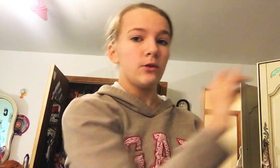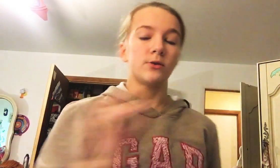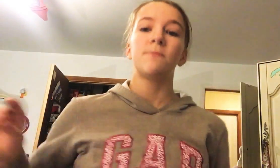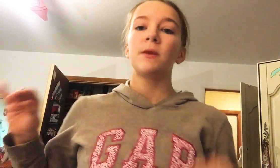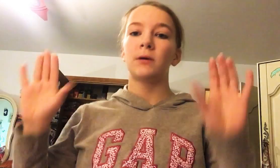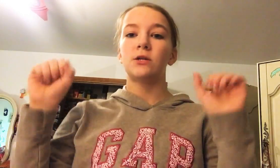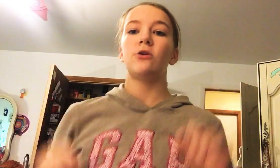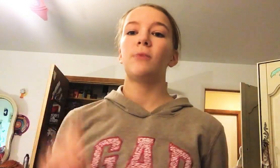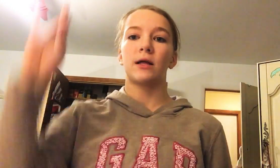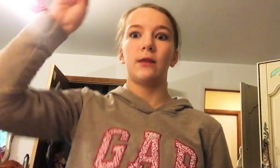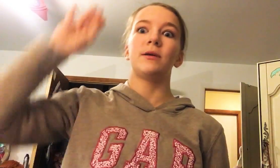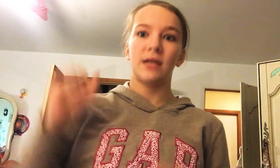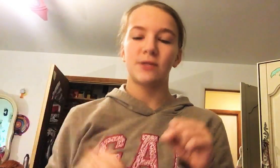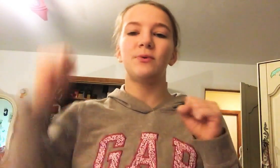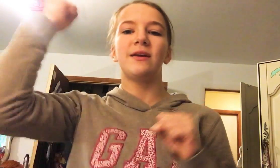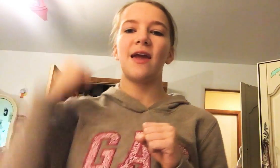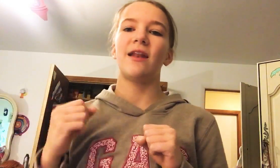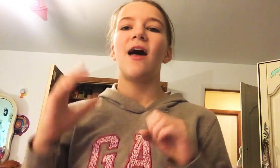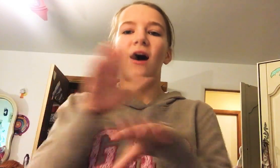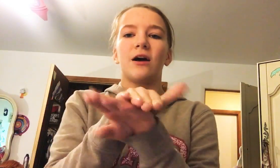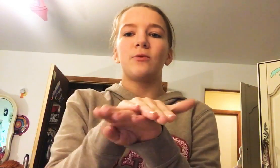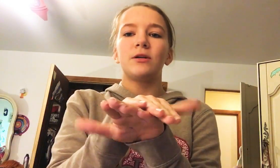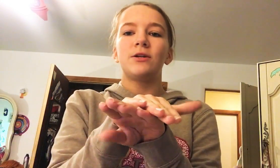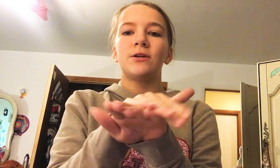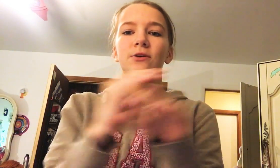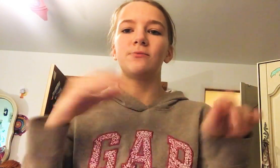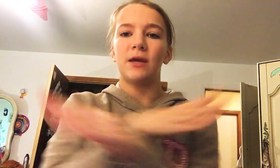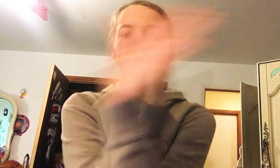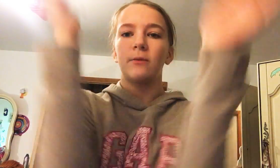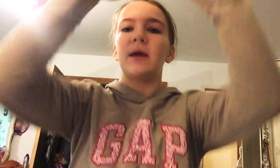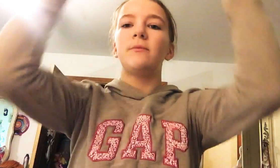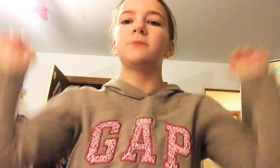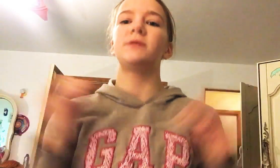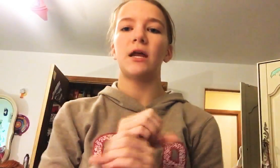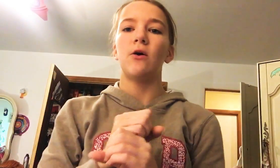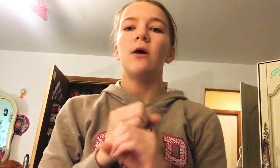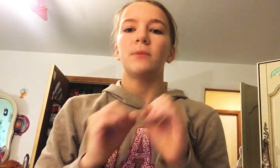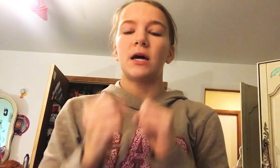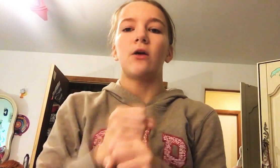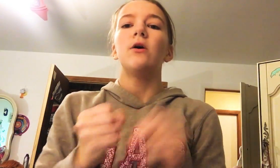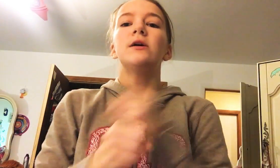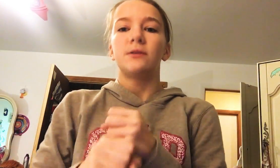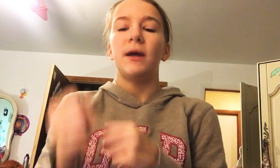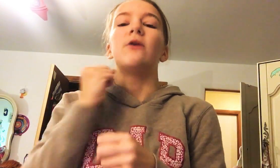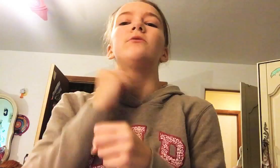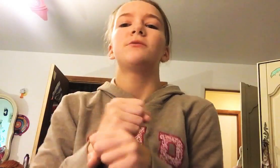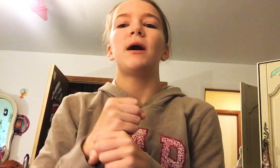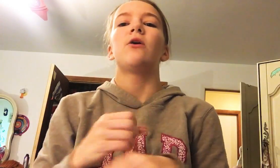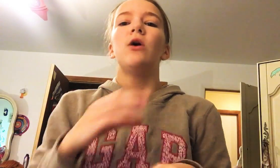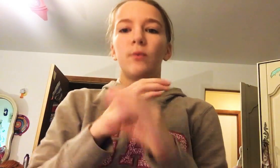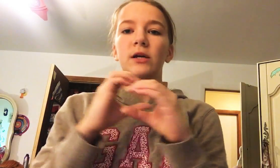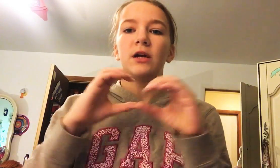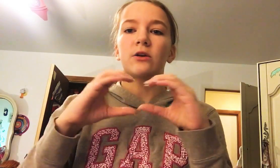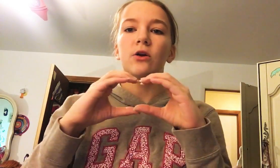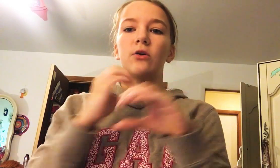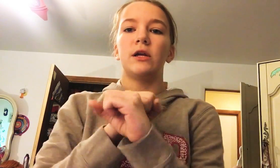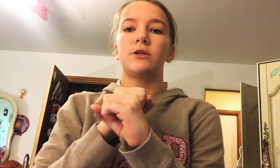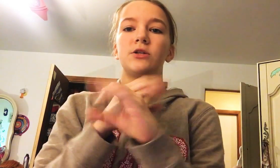loose. President Obama llama, yes we can. Awkward turtles make weird babies. Potato, potato, tomato, tomato. Weird Dr. Coconut turns